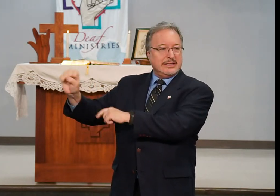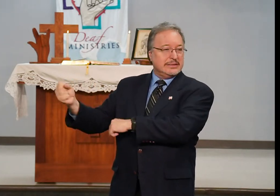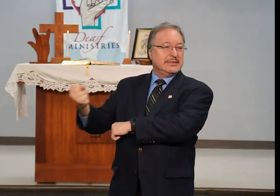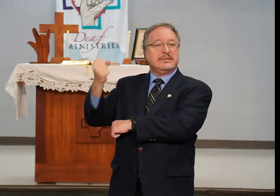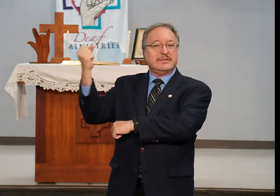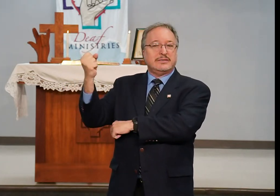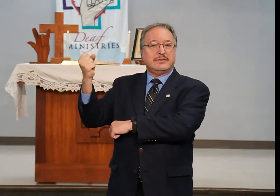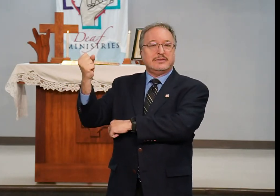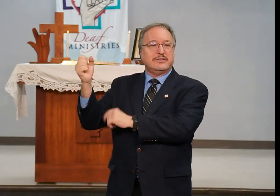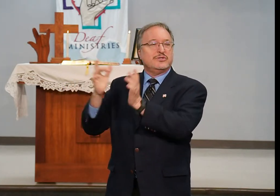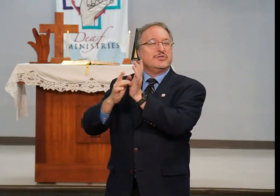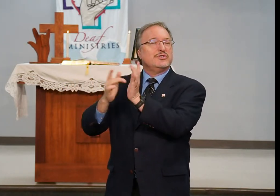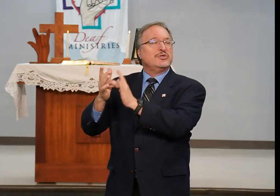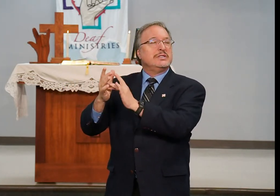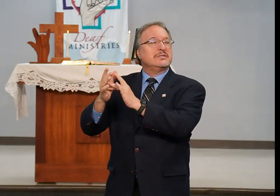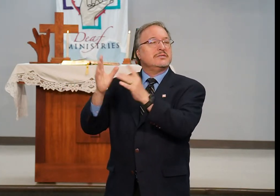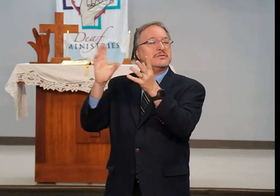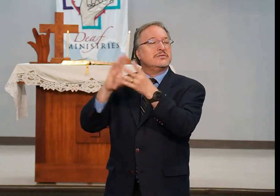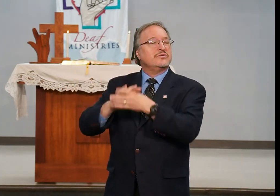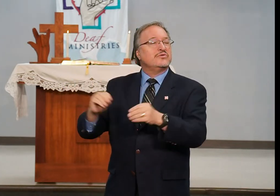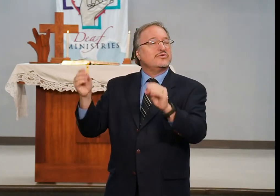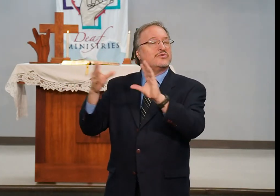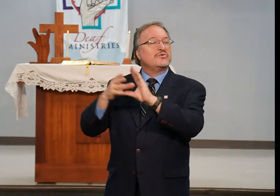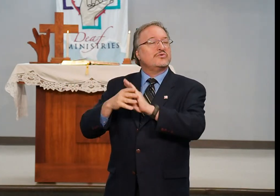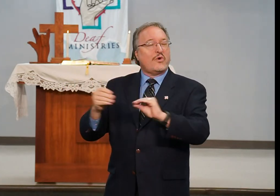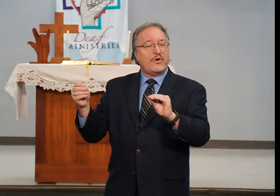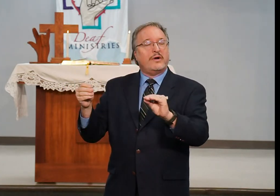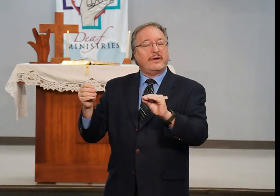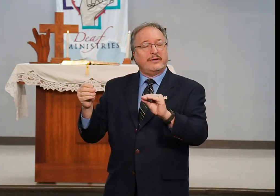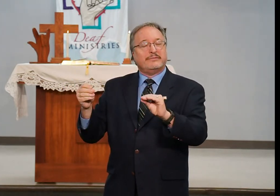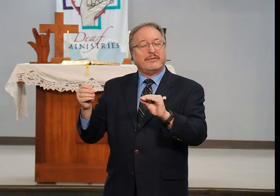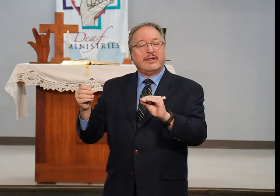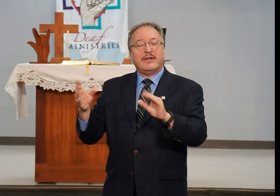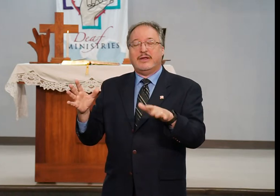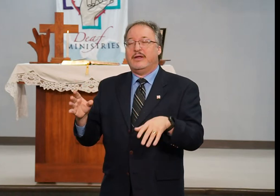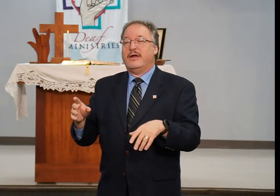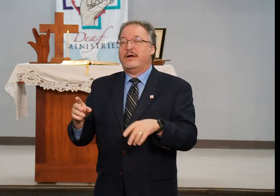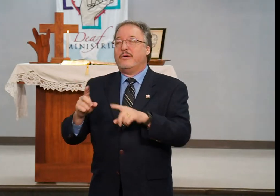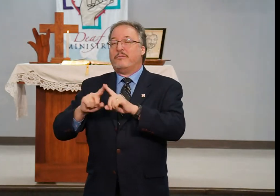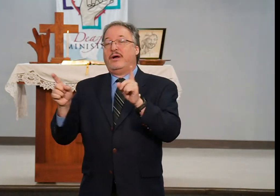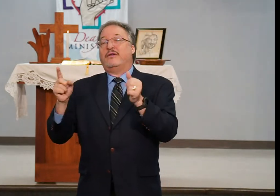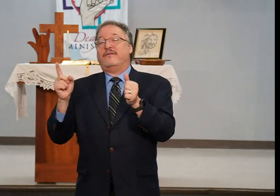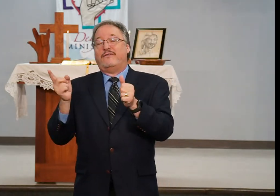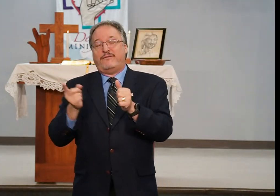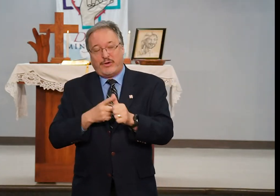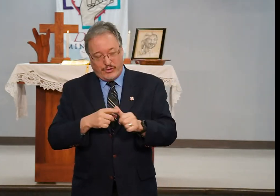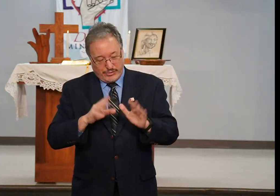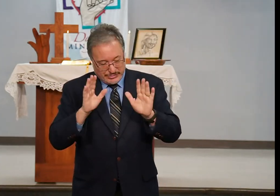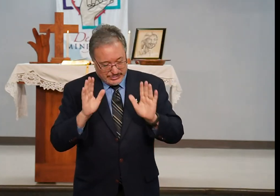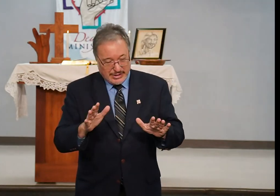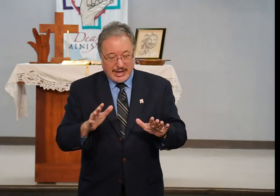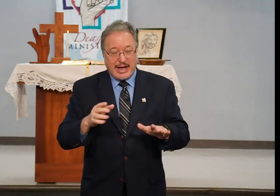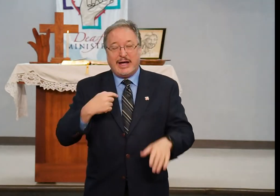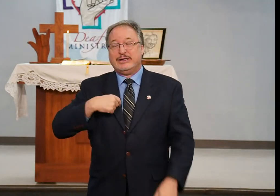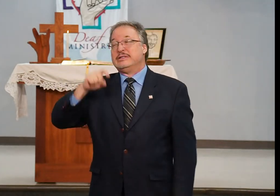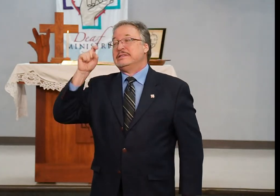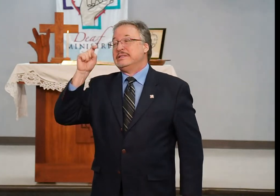Today we're going to talk about Mary Magdalene's story and relationship with Jesus.